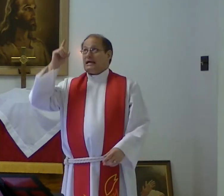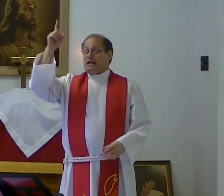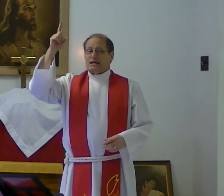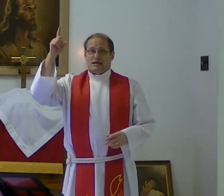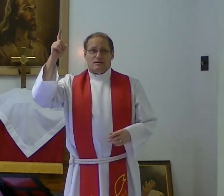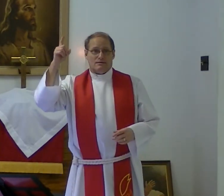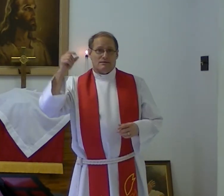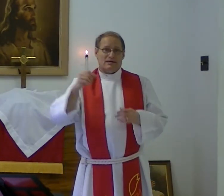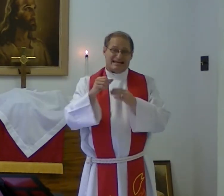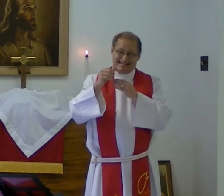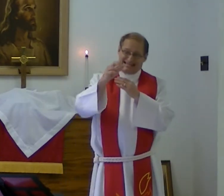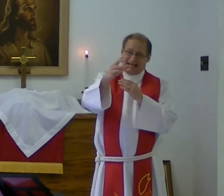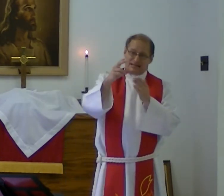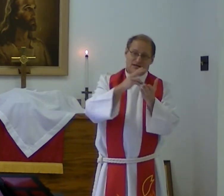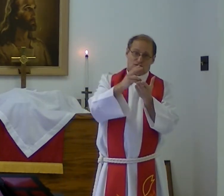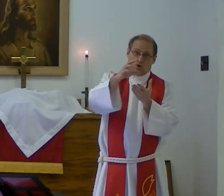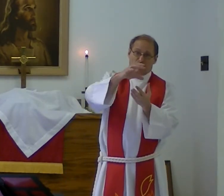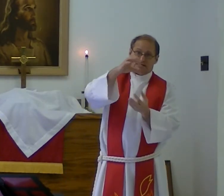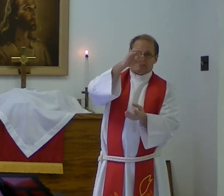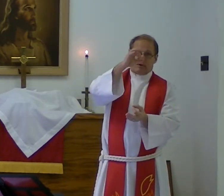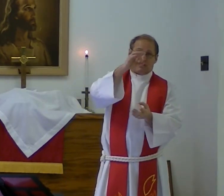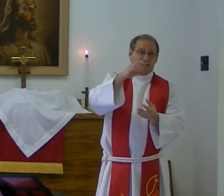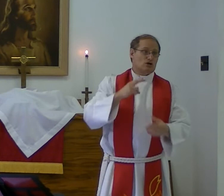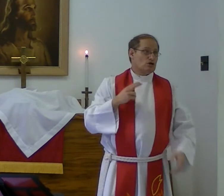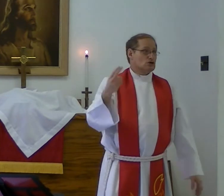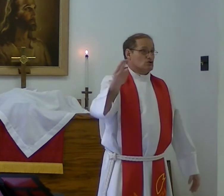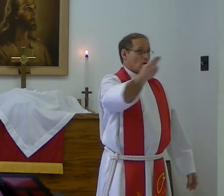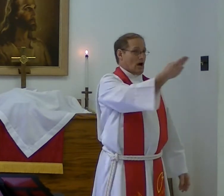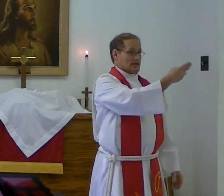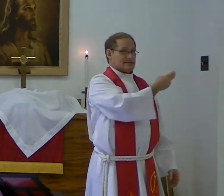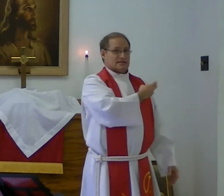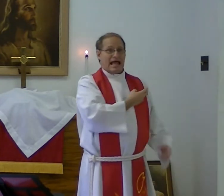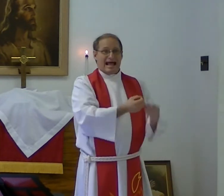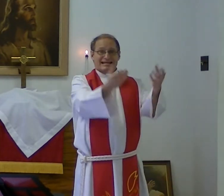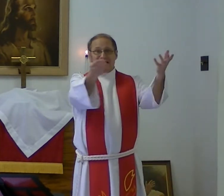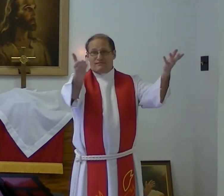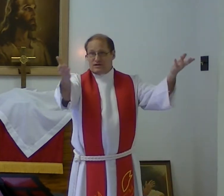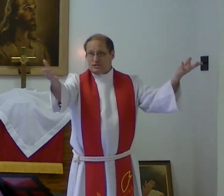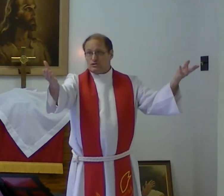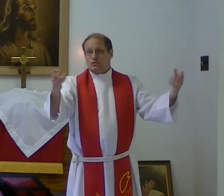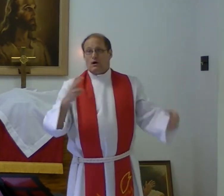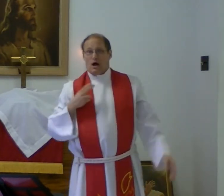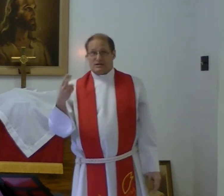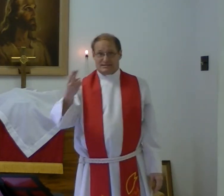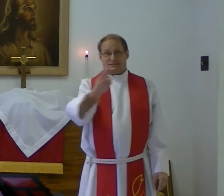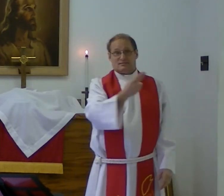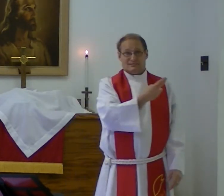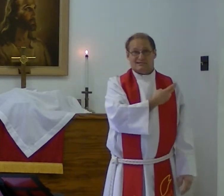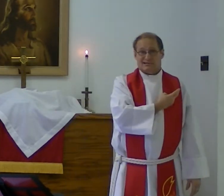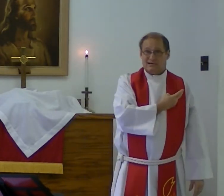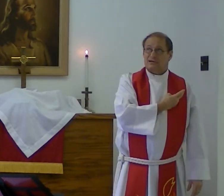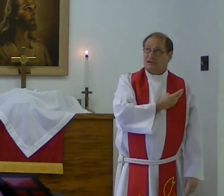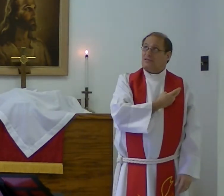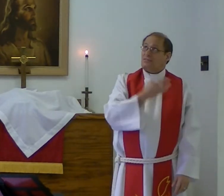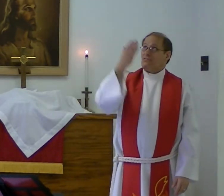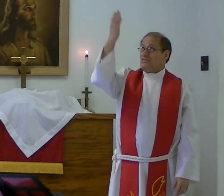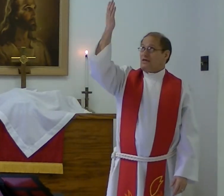He has sent His Holy Spirit to us, and given to us the